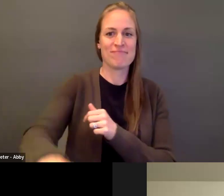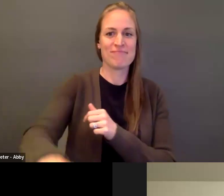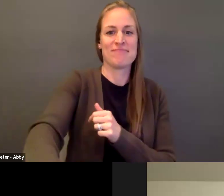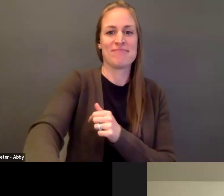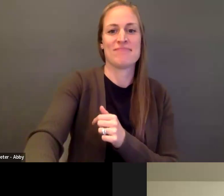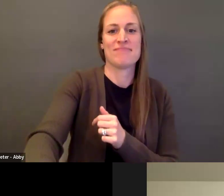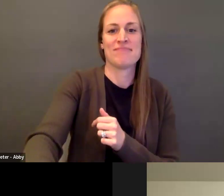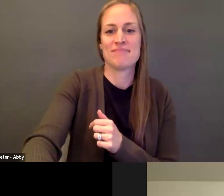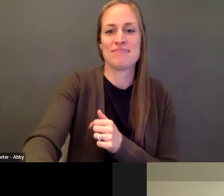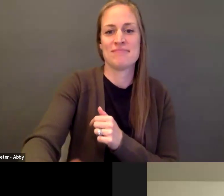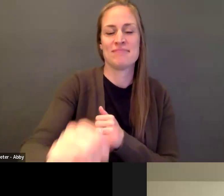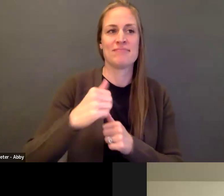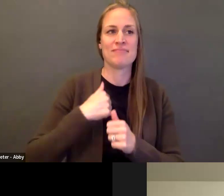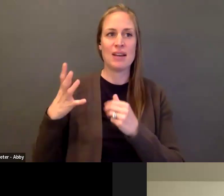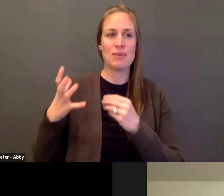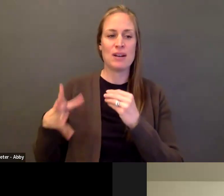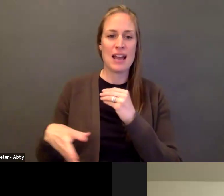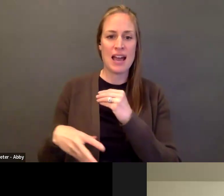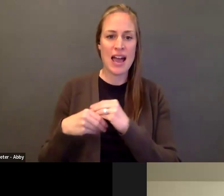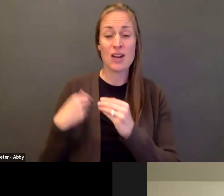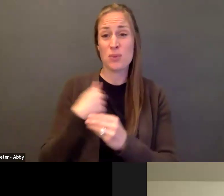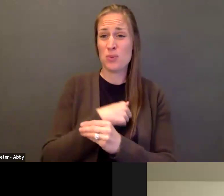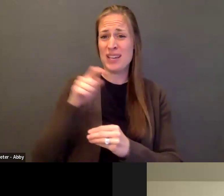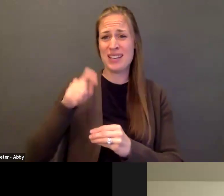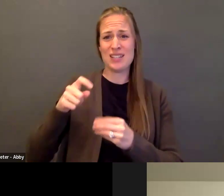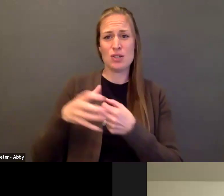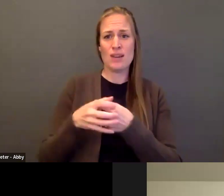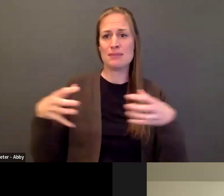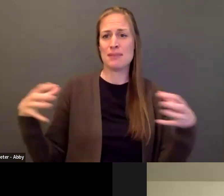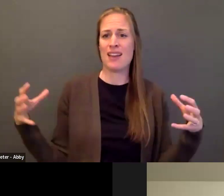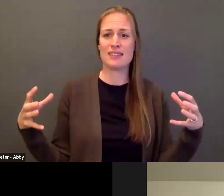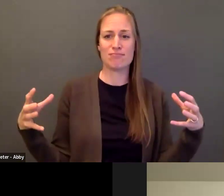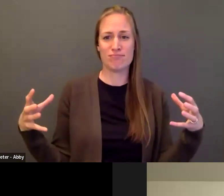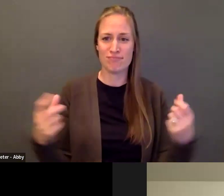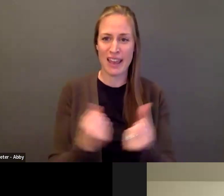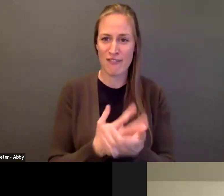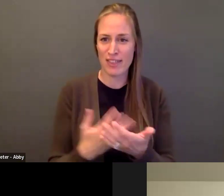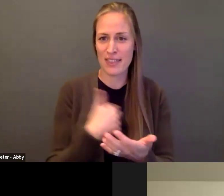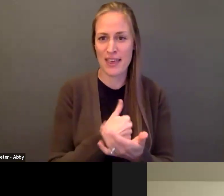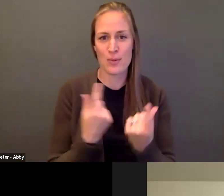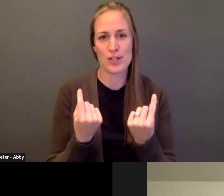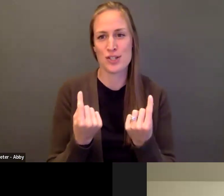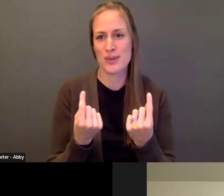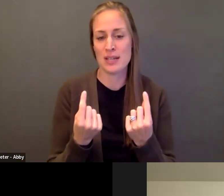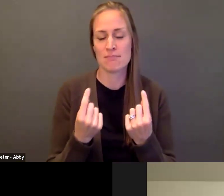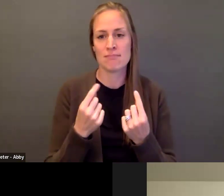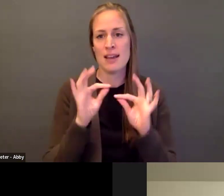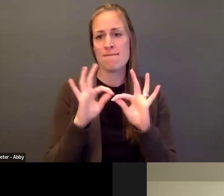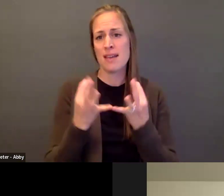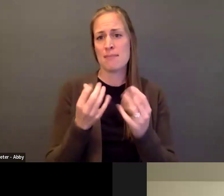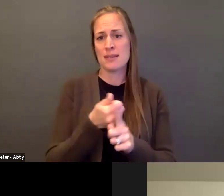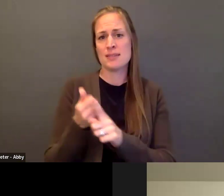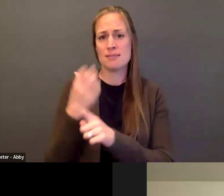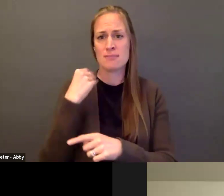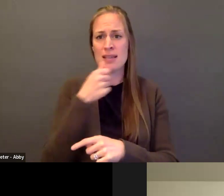really need to expand. We need to expand on everything we're doing. Families are suffering and are able to get